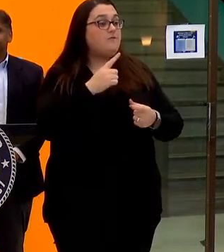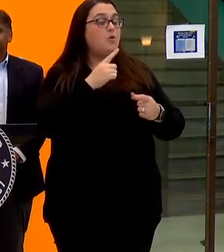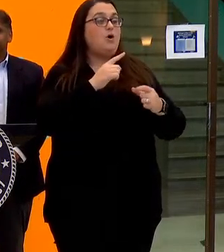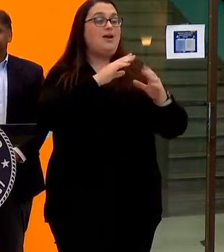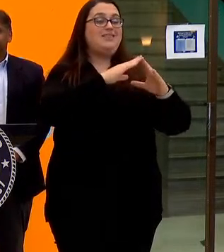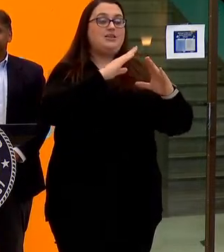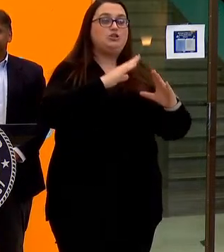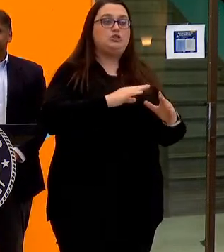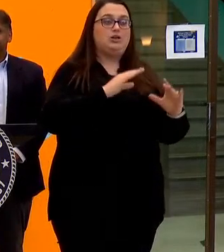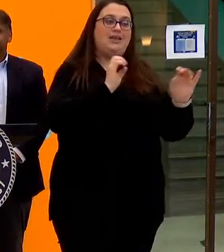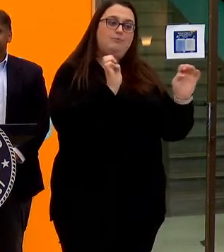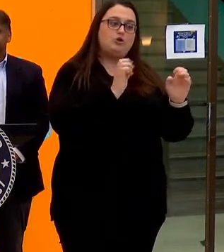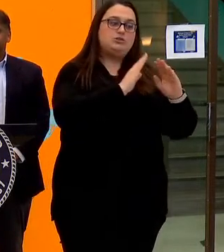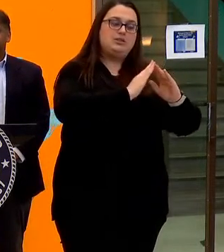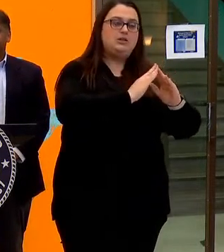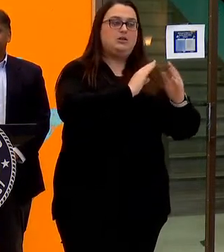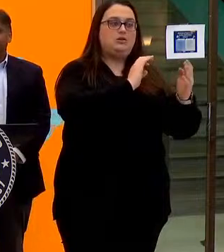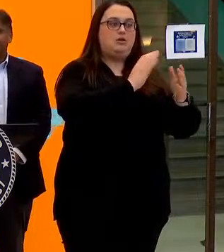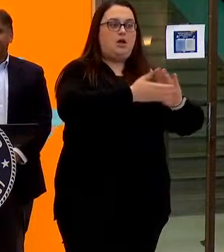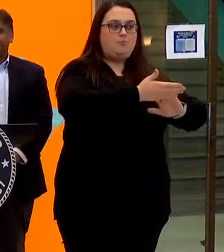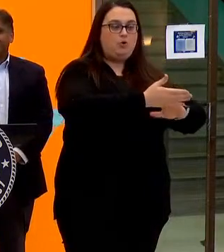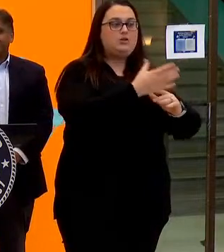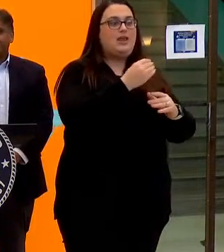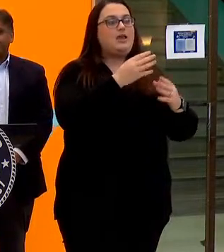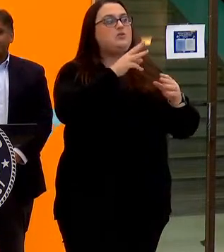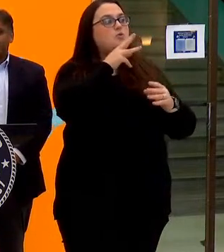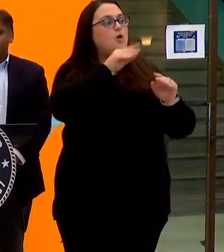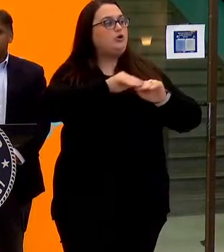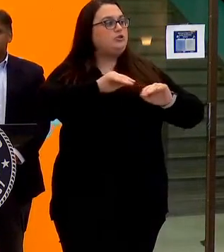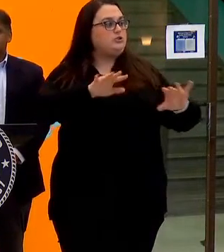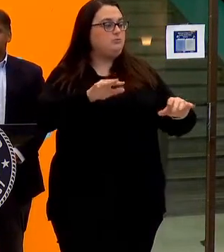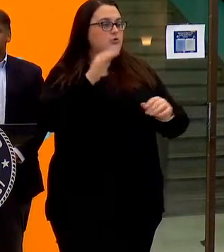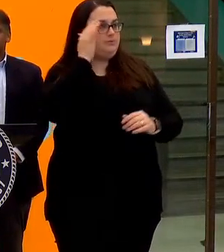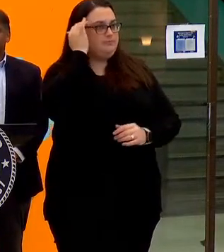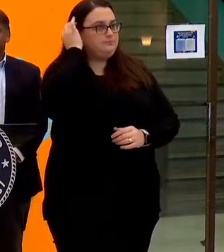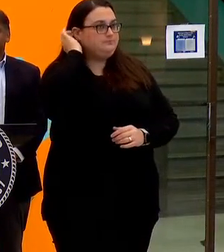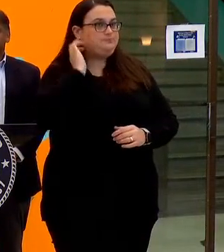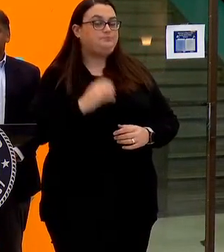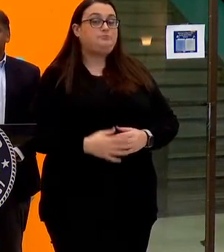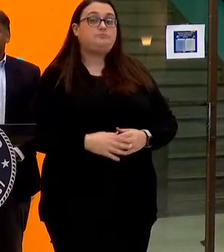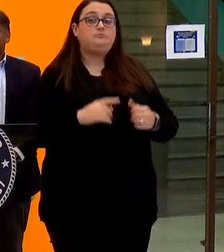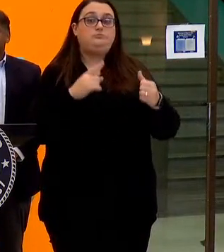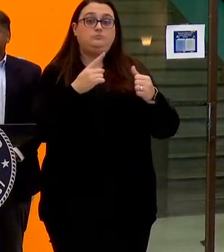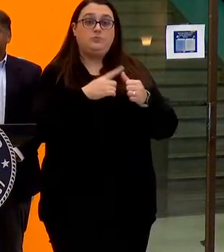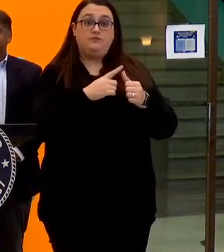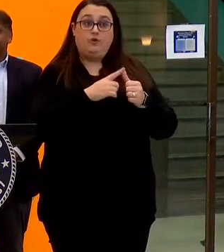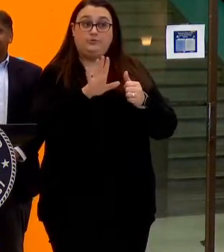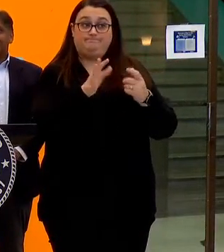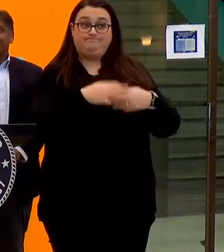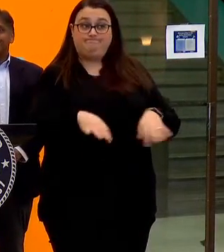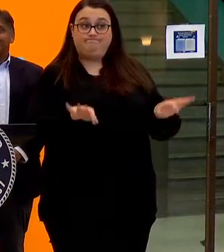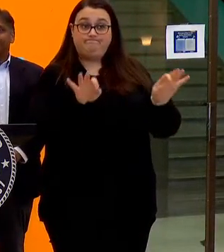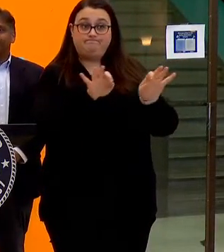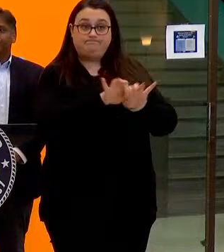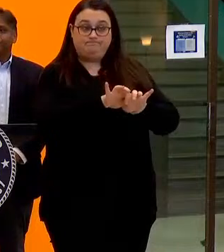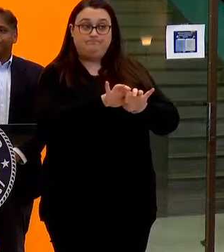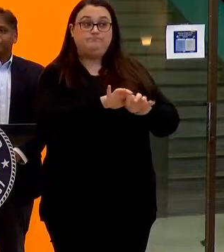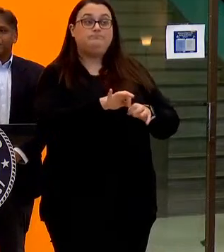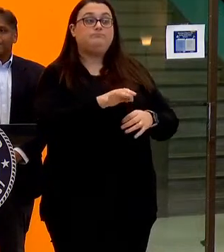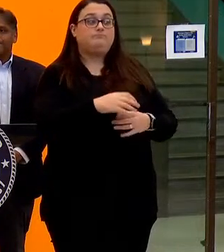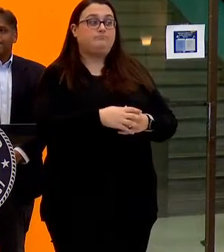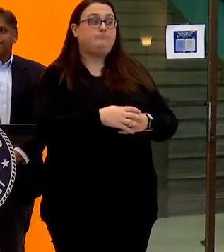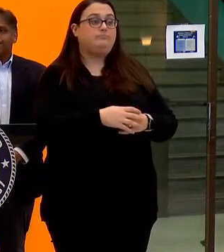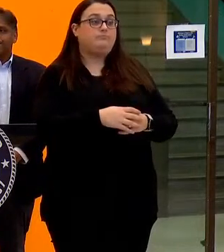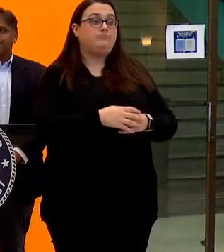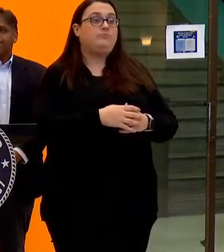shelter operations as well as water distribution. First and importantly, we are